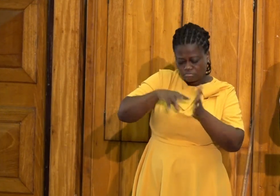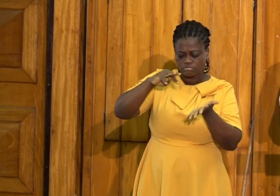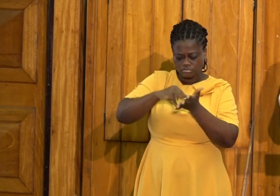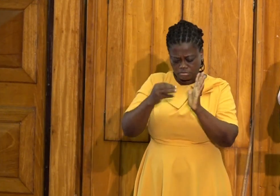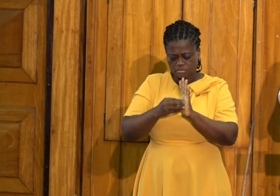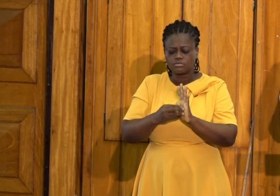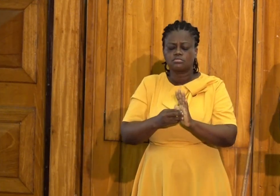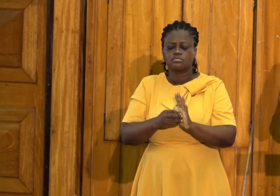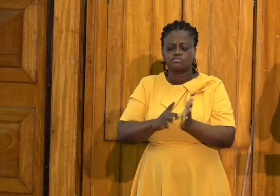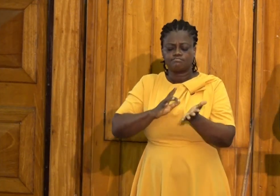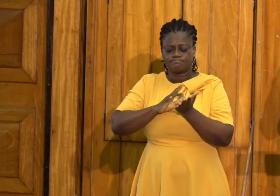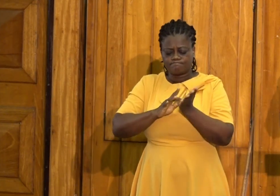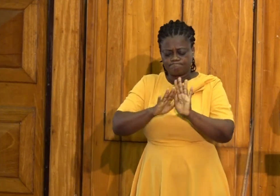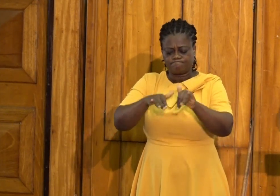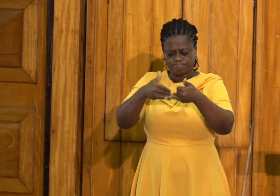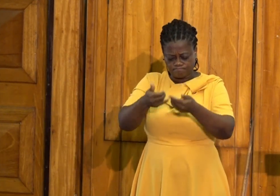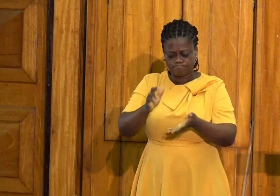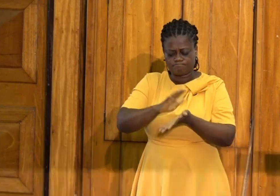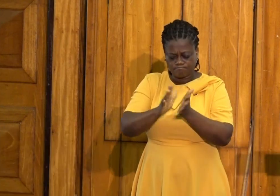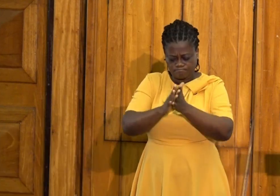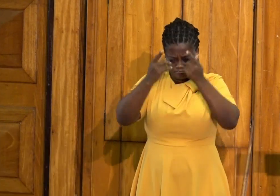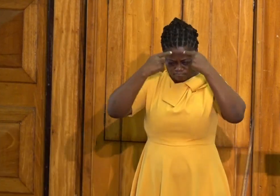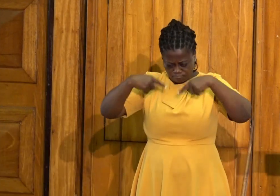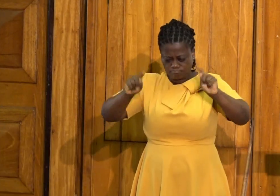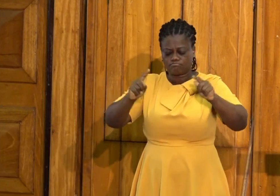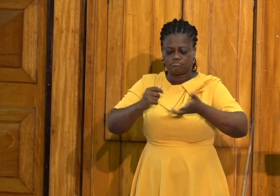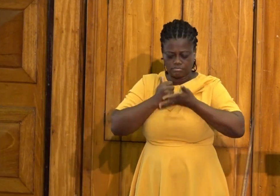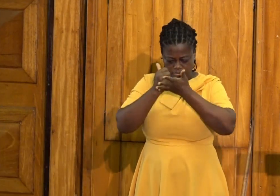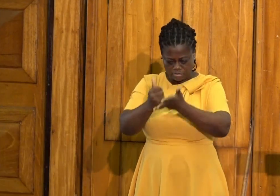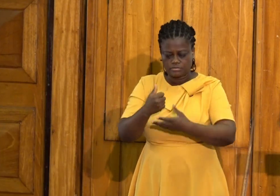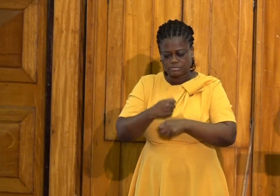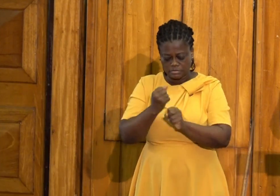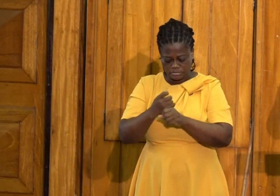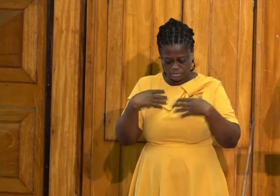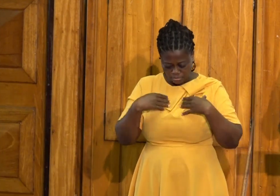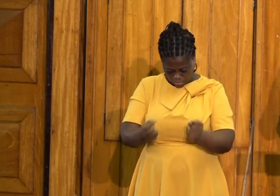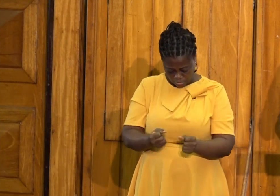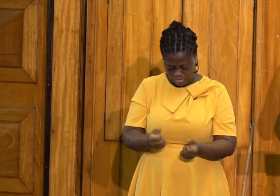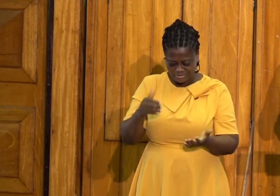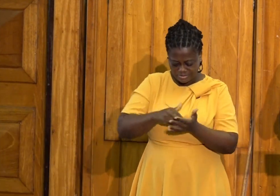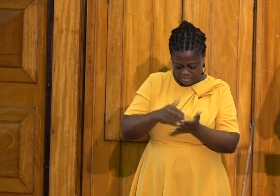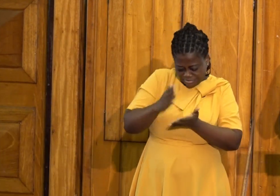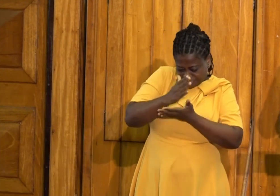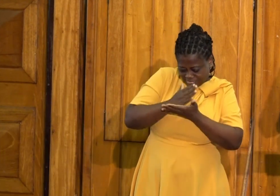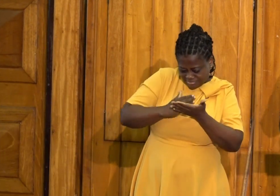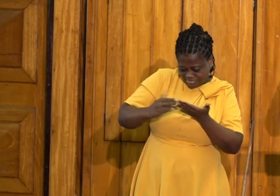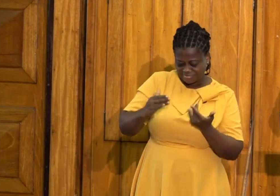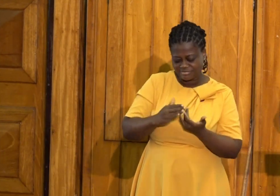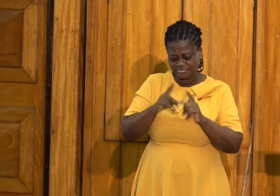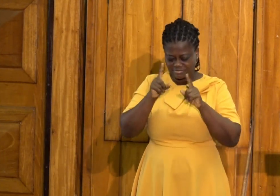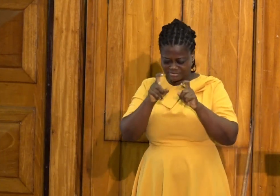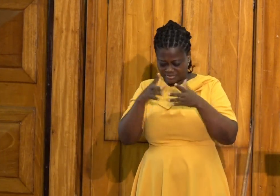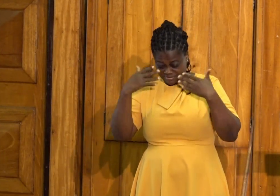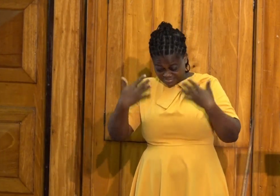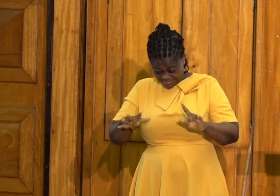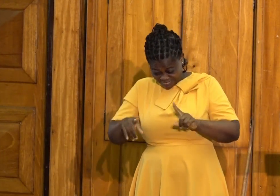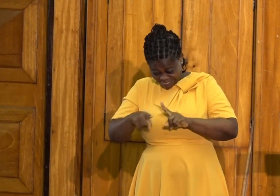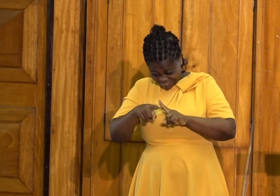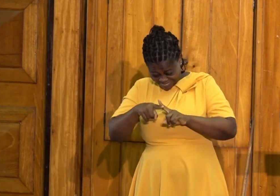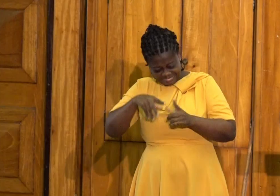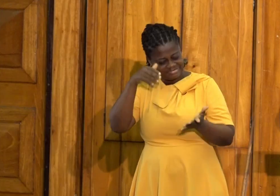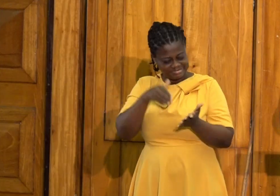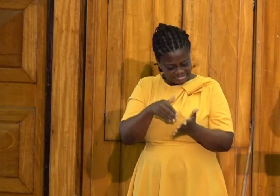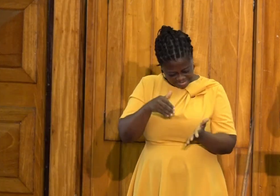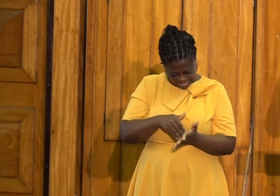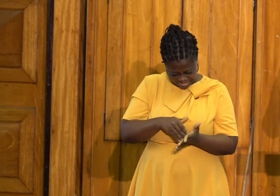successful. However, 13% screened VIAC positive again, which means there was recurrence of the